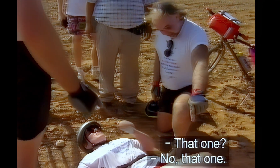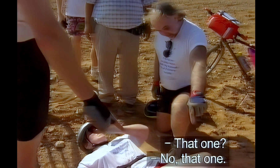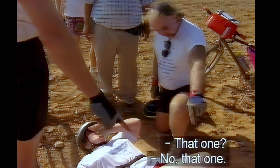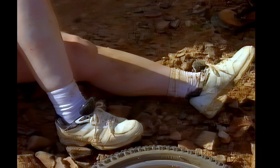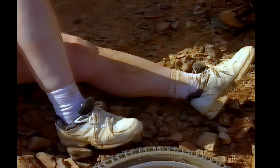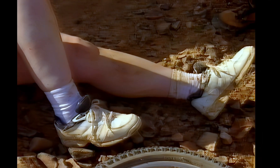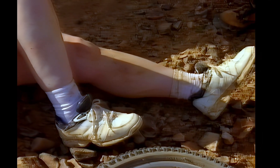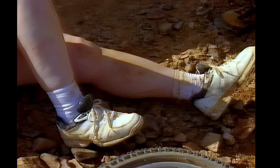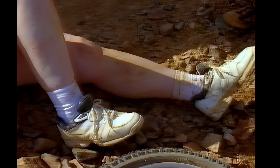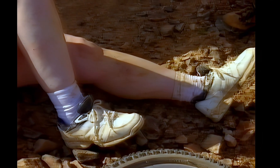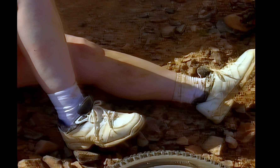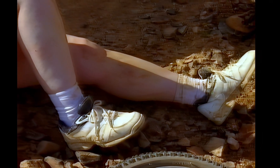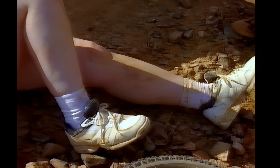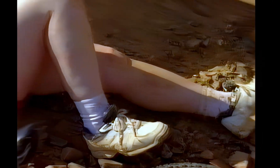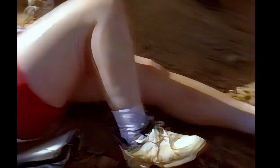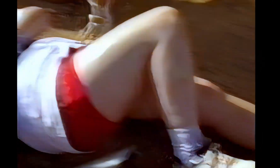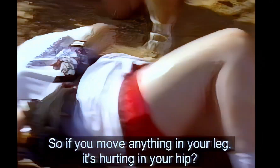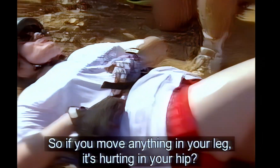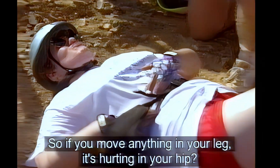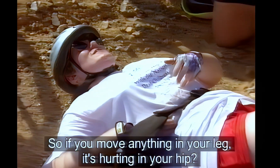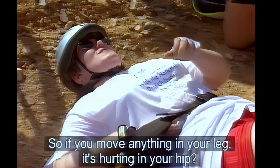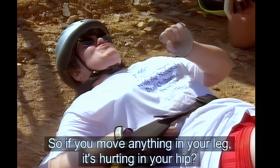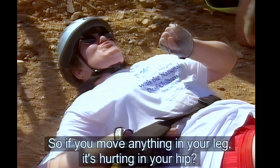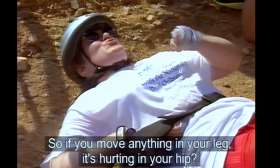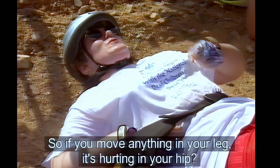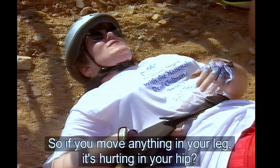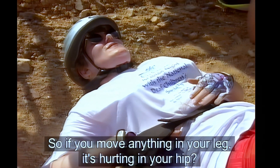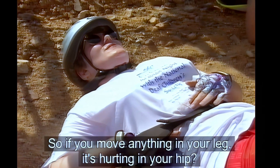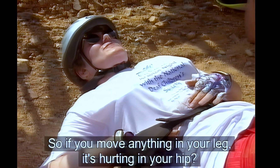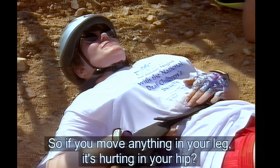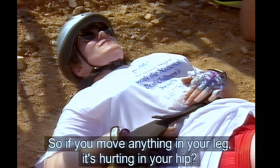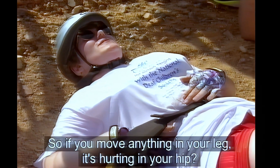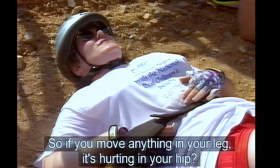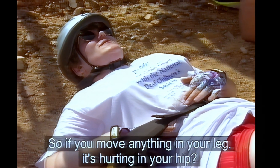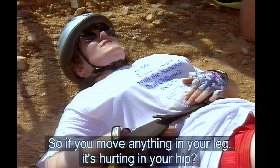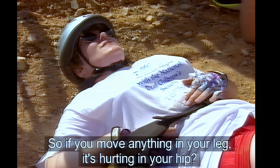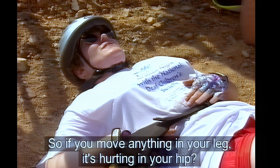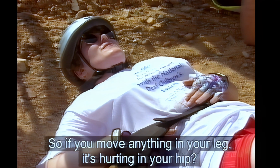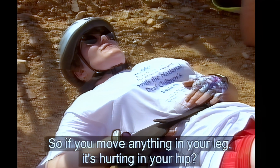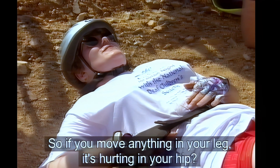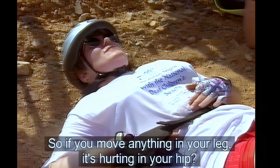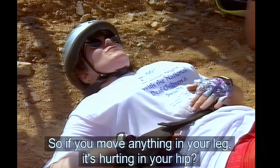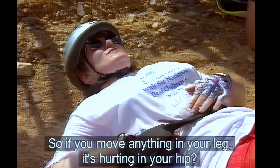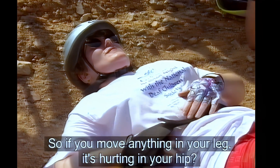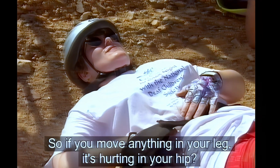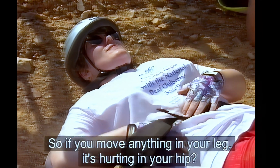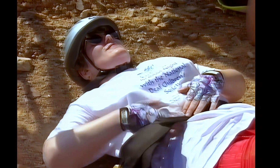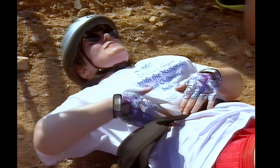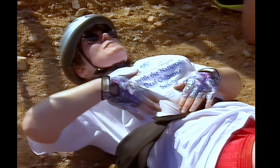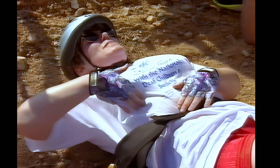one? This thing. So, if you move anything in your leg, it's hurting in your hip. Yeah?